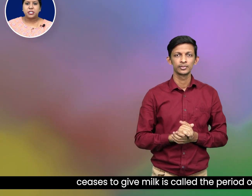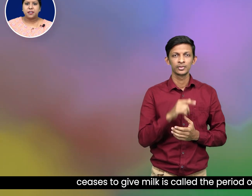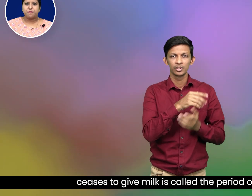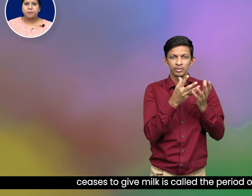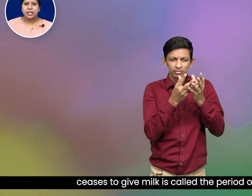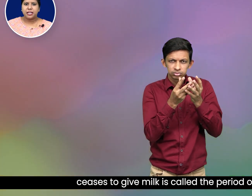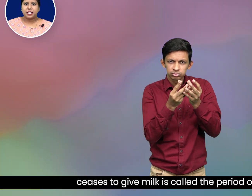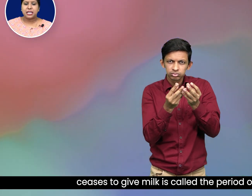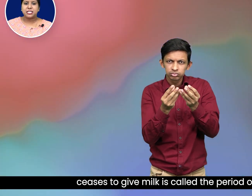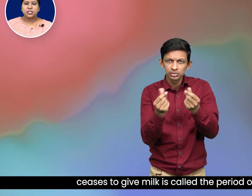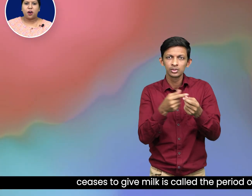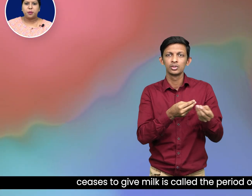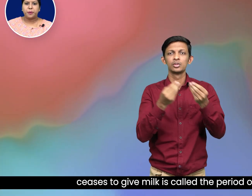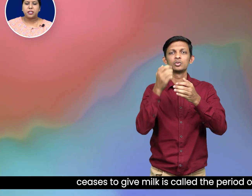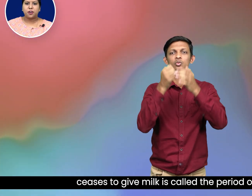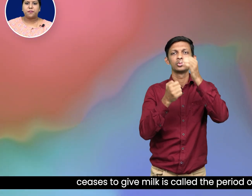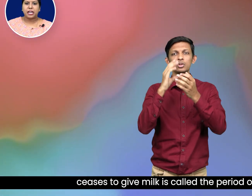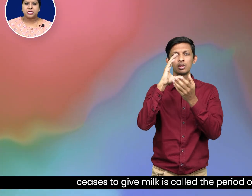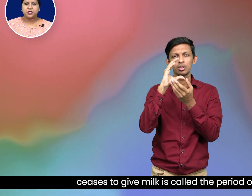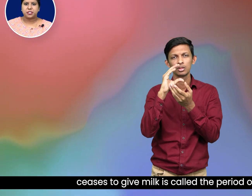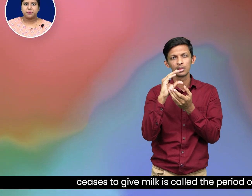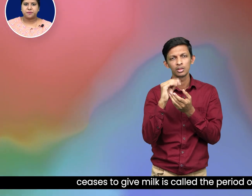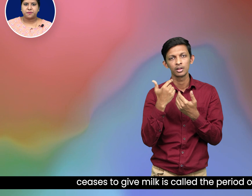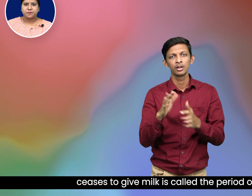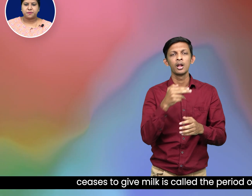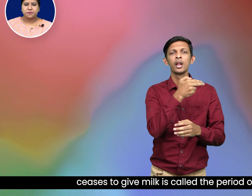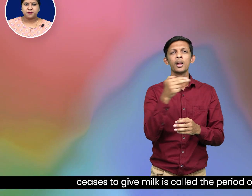ceases to give milk is called period of lactation.